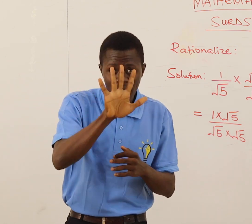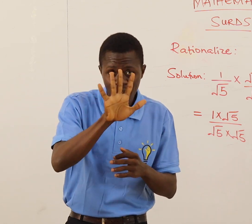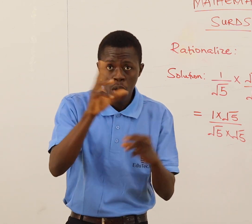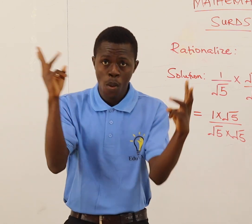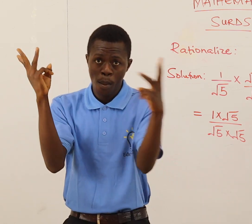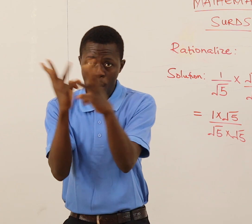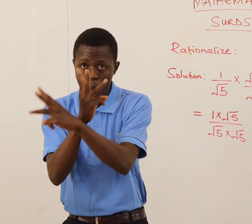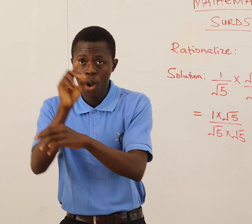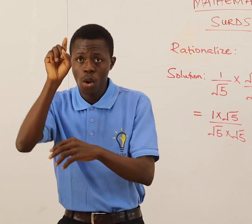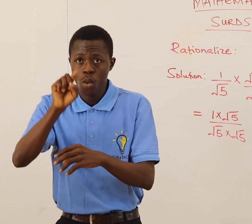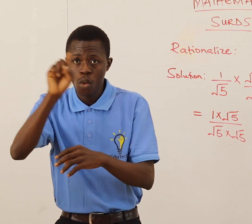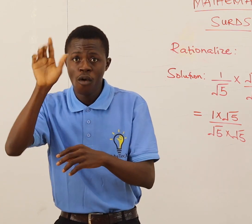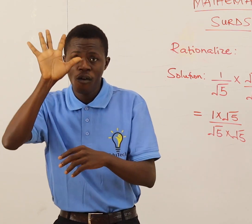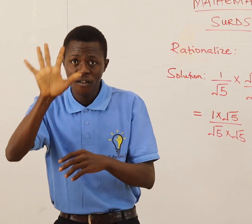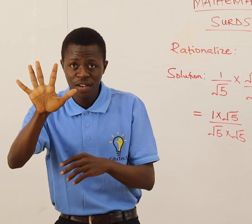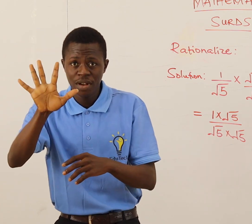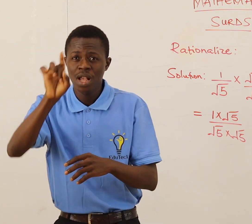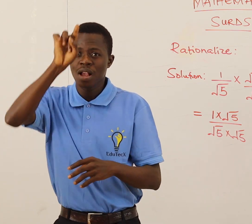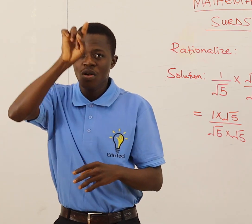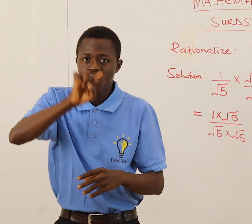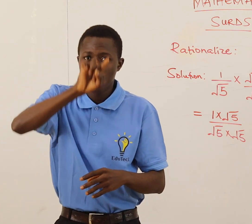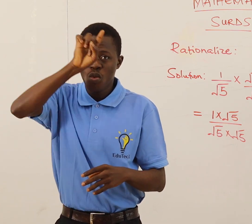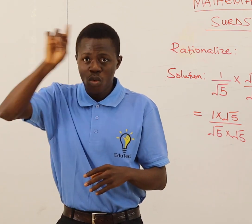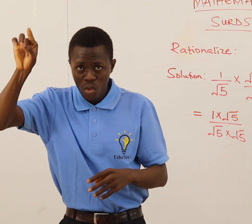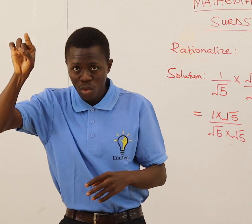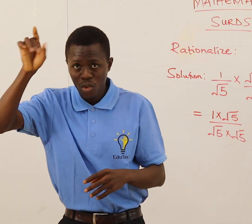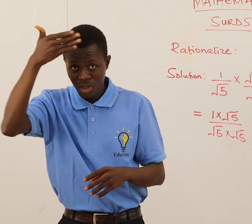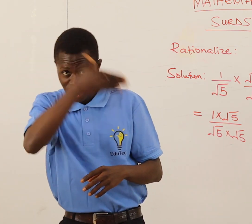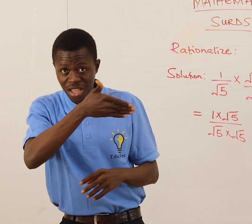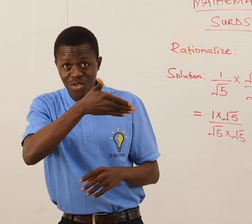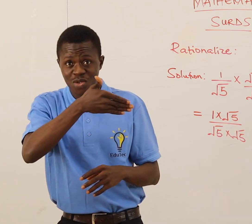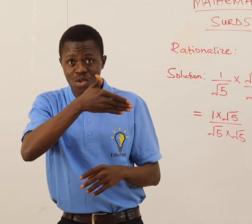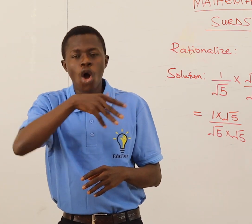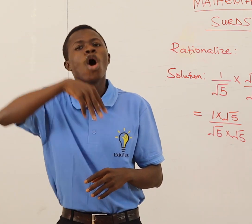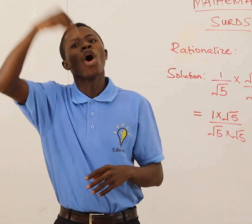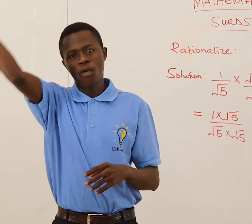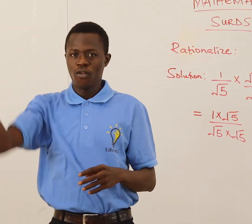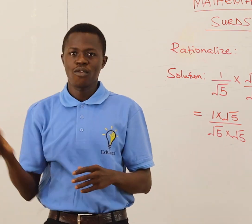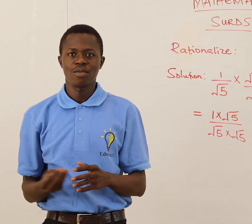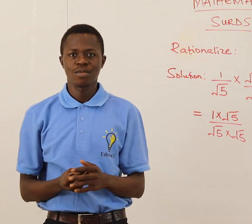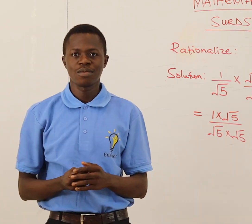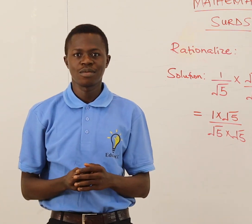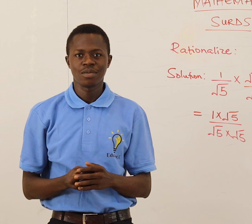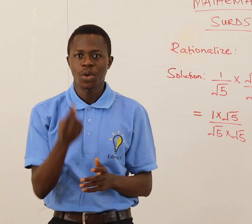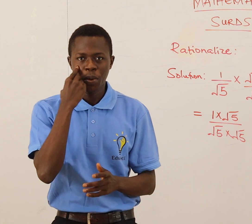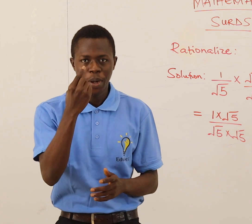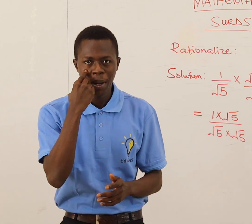Again, I am saying that square root of 5 multiplied by square root of 5, when we are able to perform